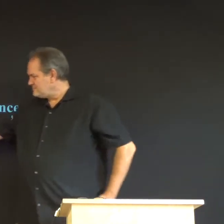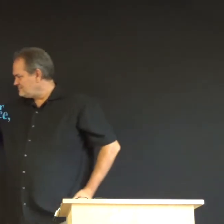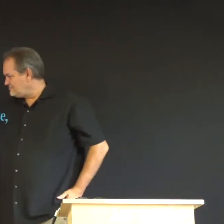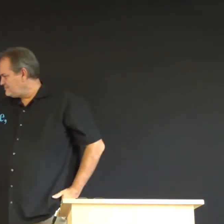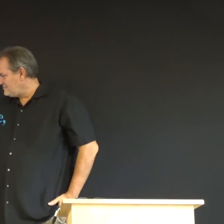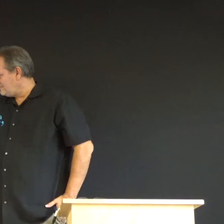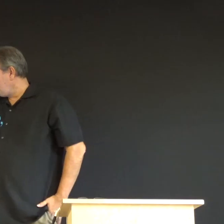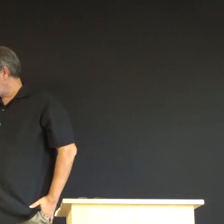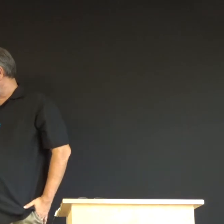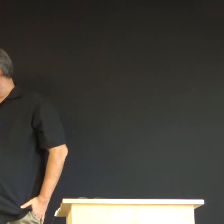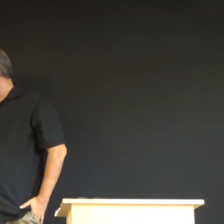This week, come on.